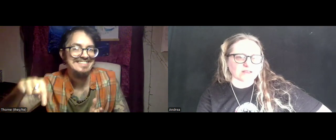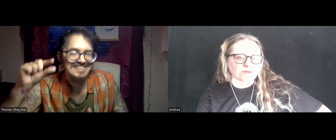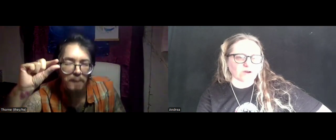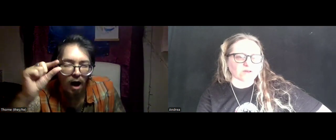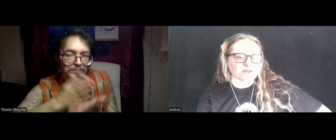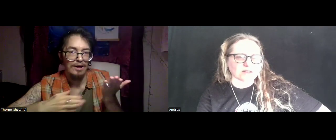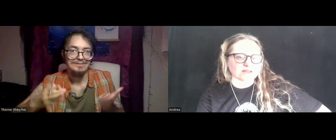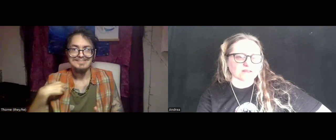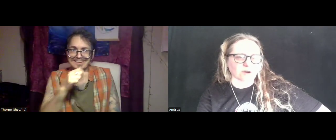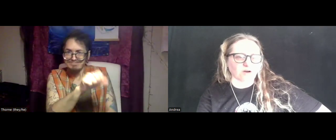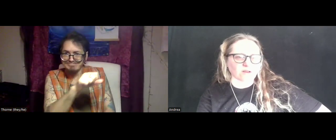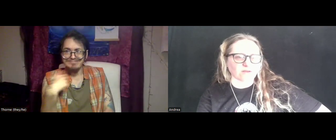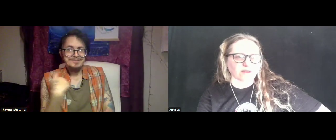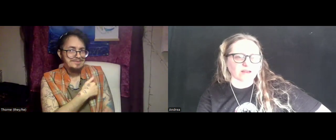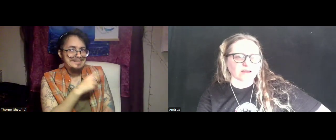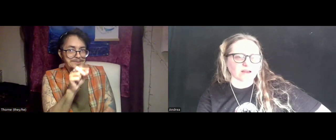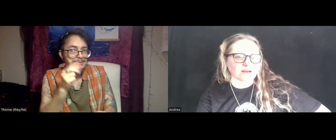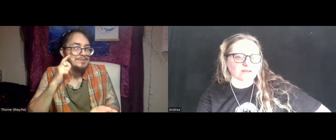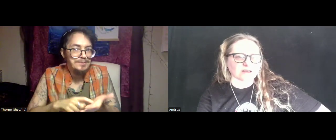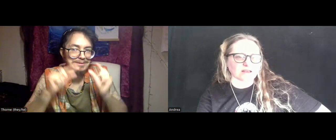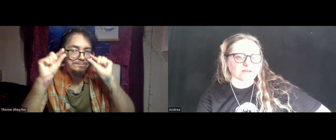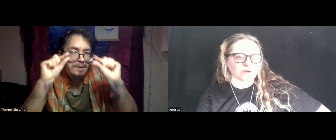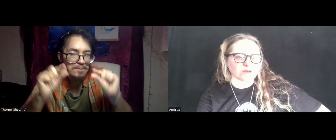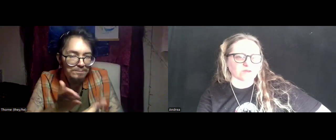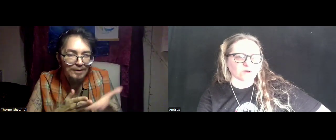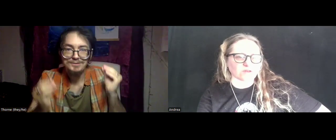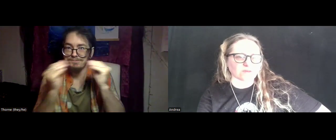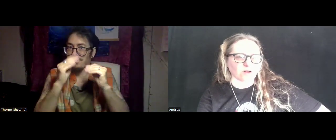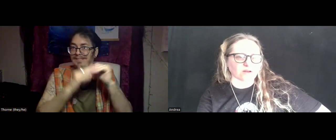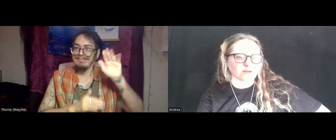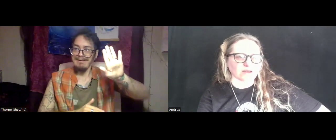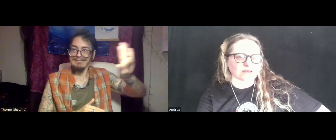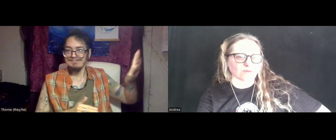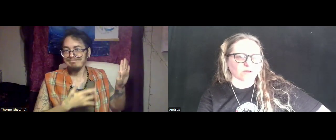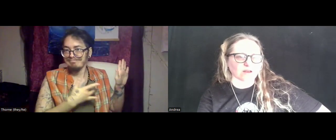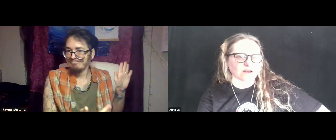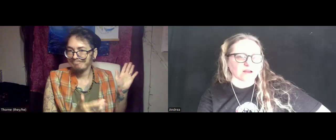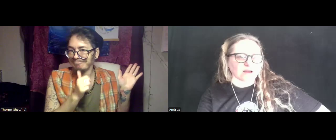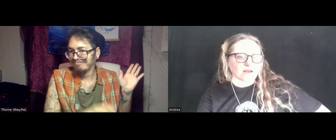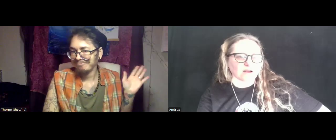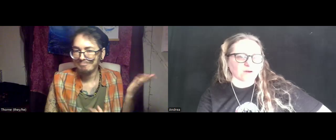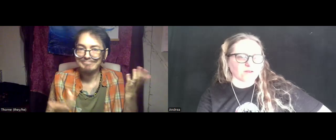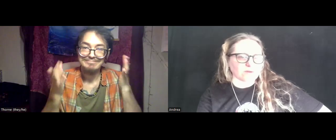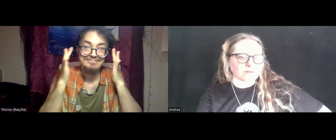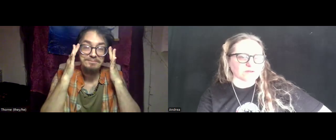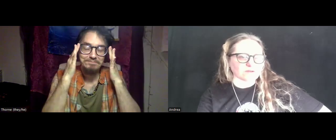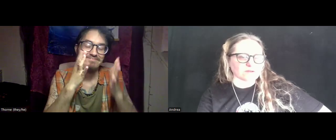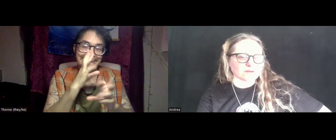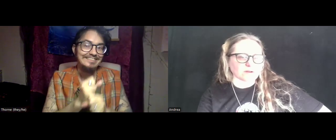you noticed this small little thing. And it's like, yes, we do notice small little things more than, other people do typically.